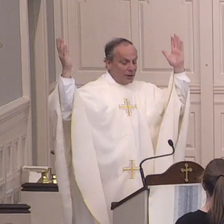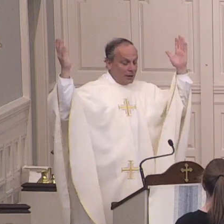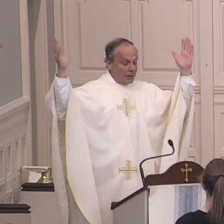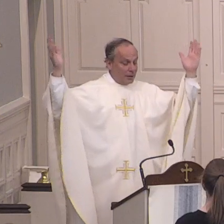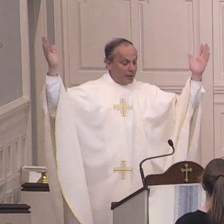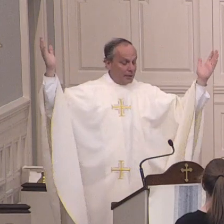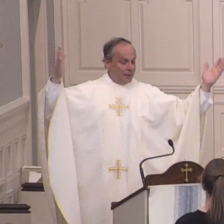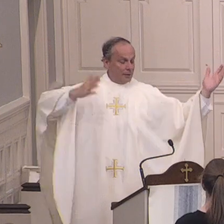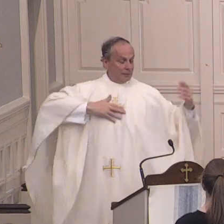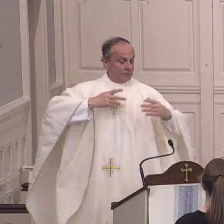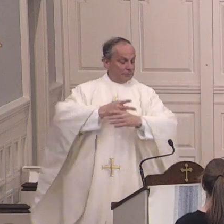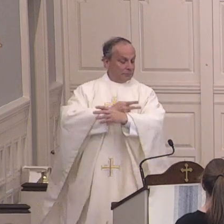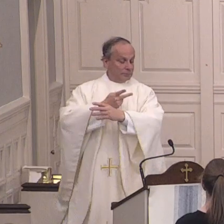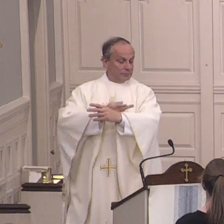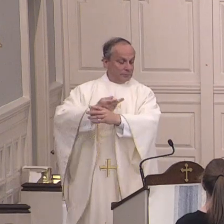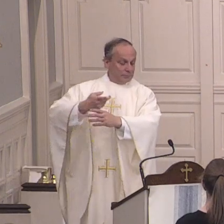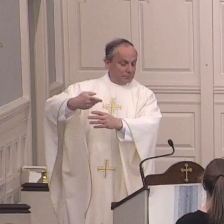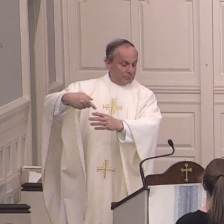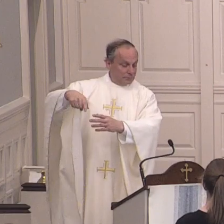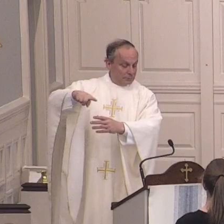alleluia.